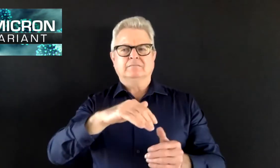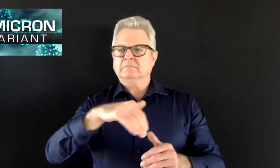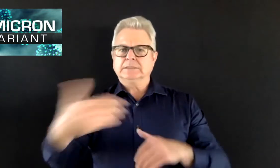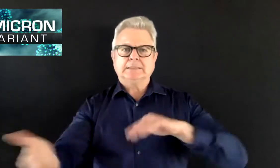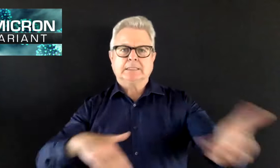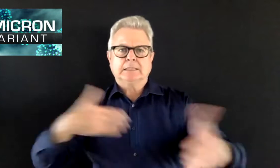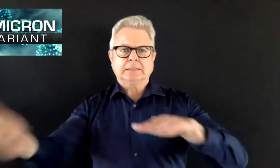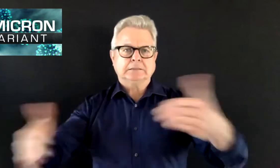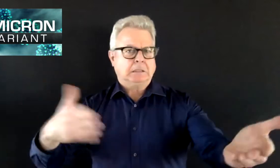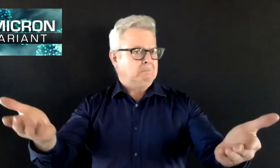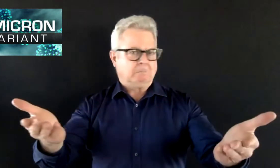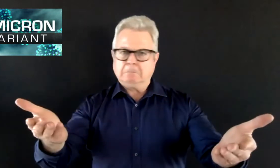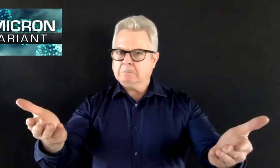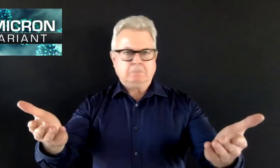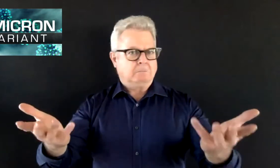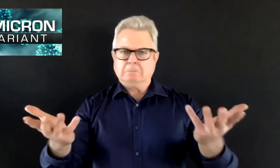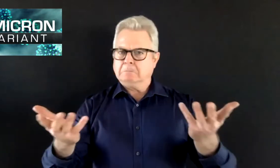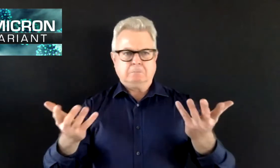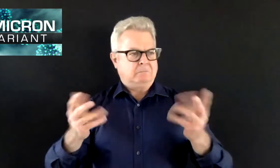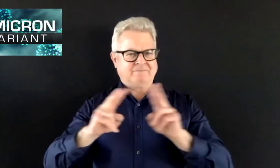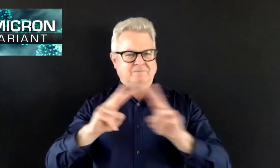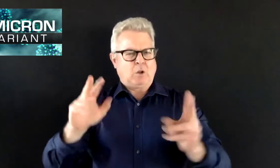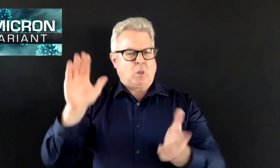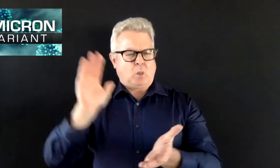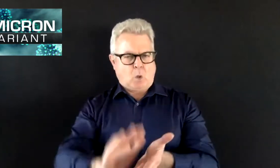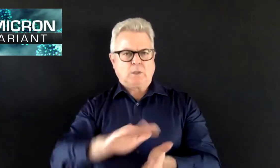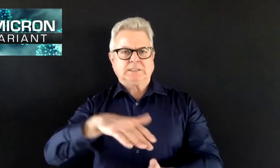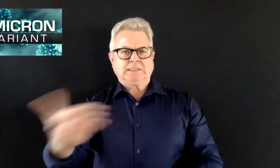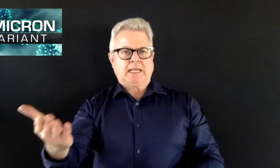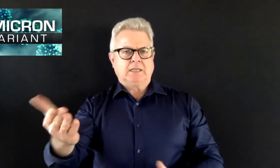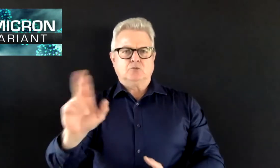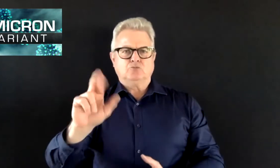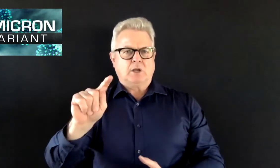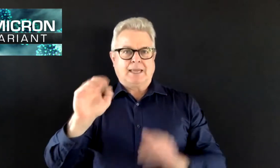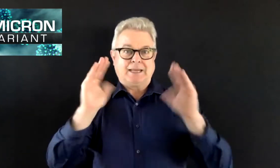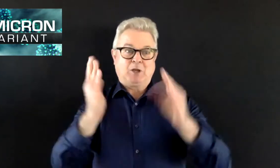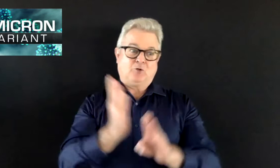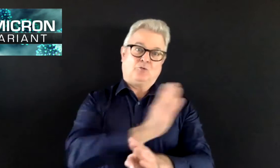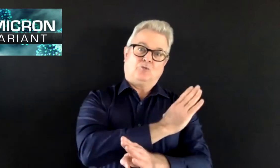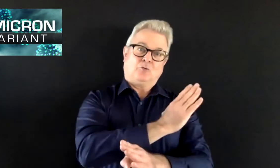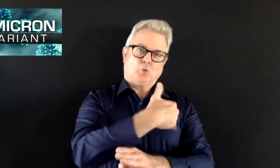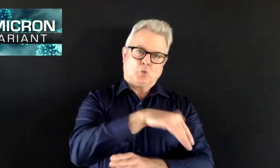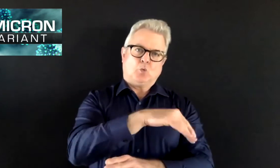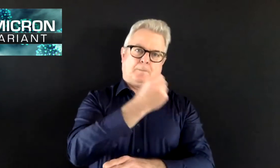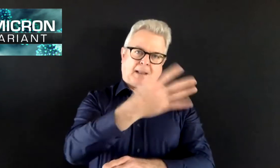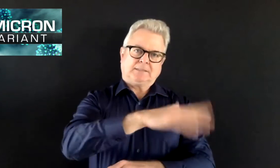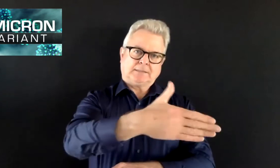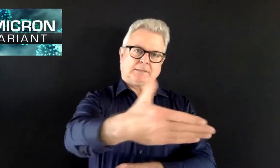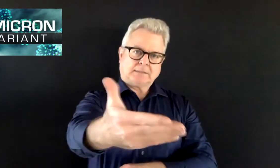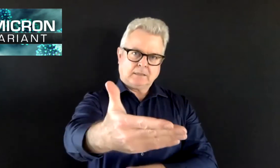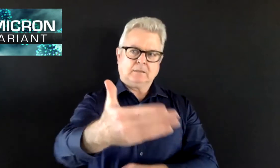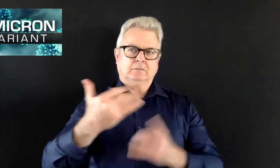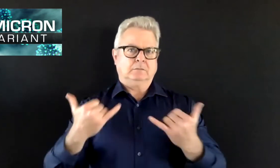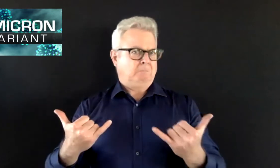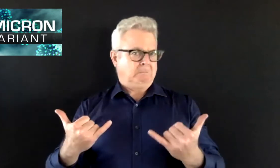The Omicron variant also has not contributed to a lot of deaths. So those numbers have been very small as